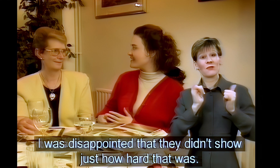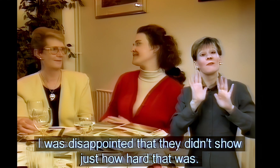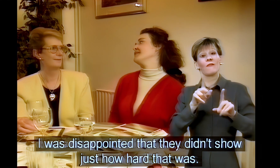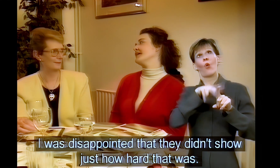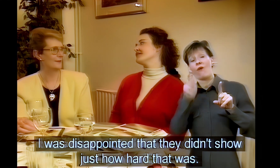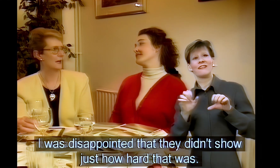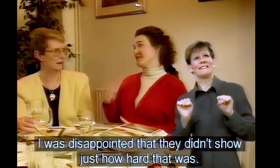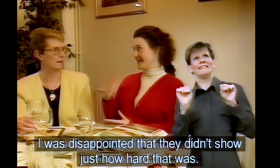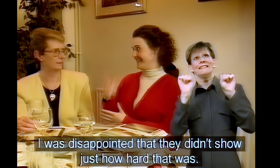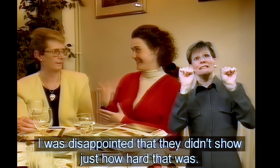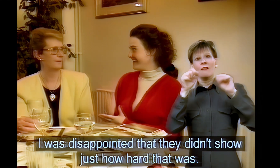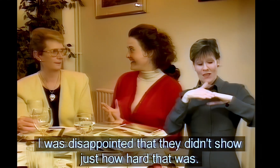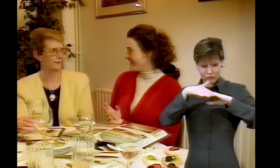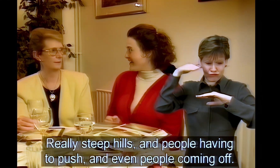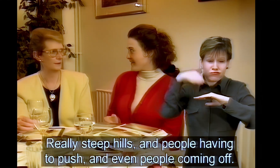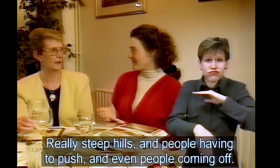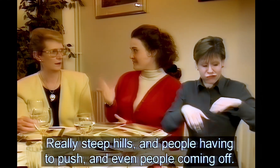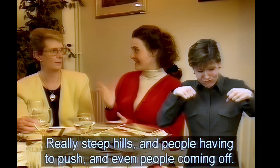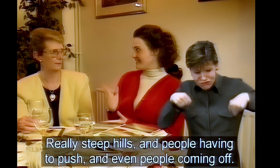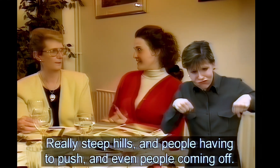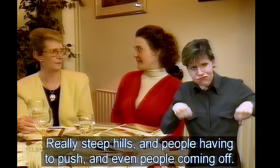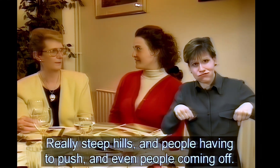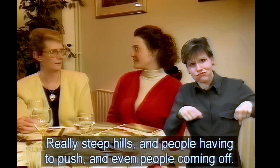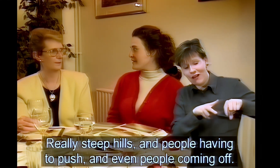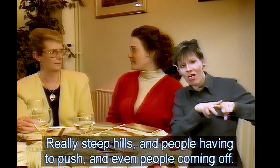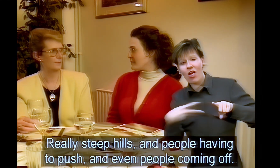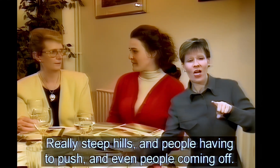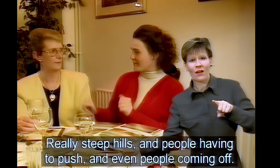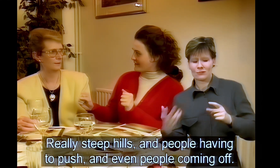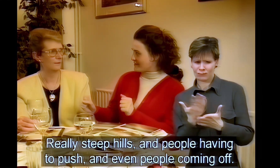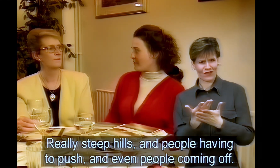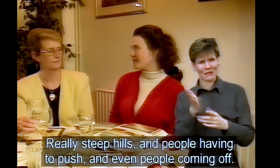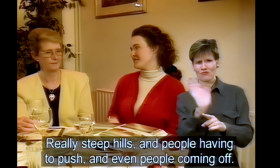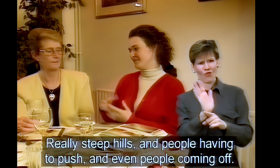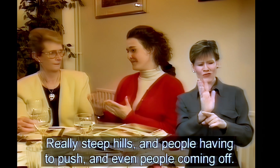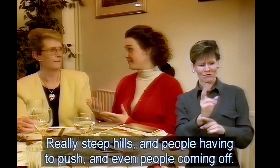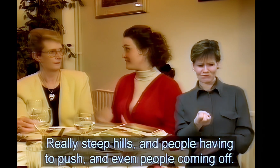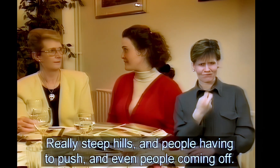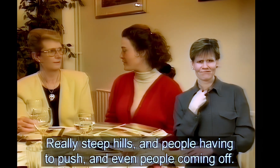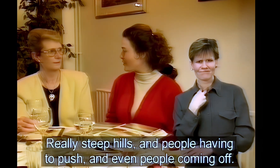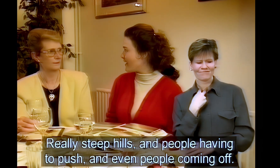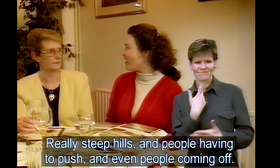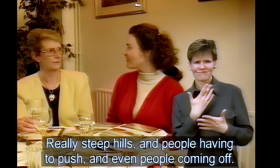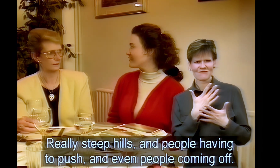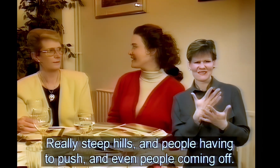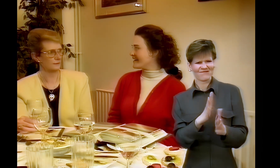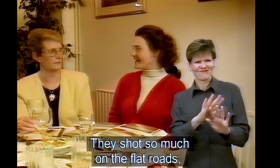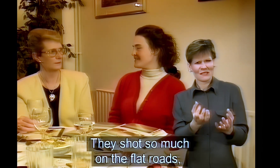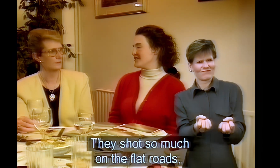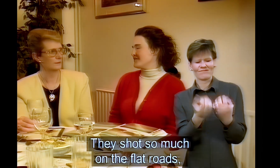steep hills and the really steep hills going up, and people having to push, and even people coming off. And they showed so